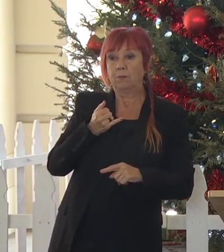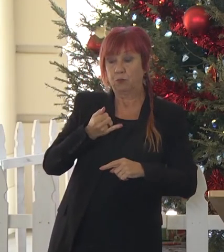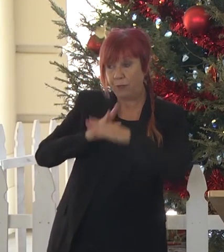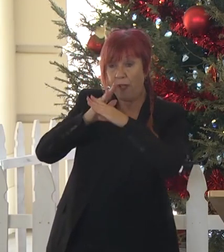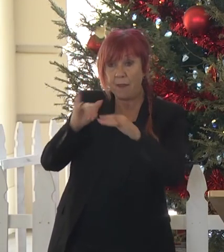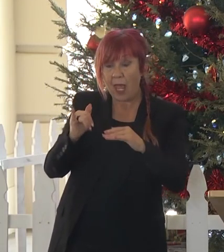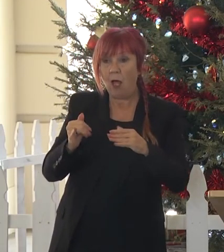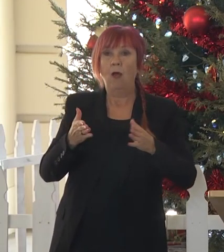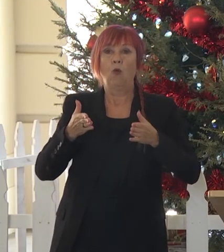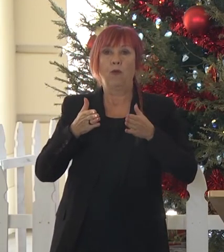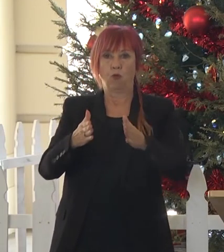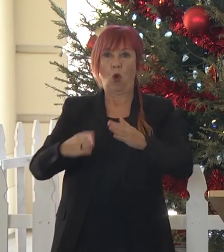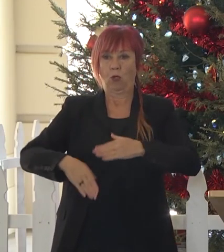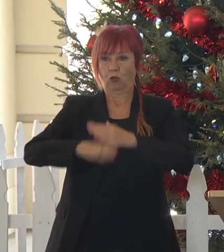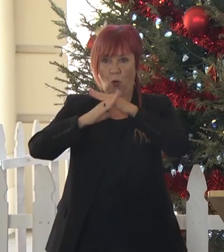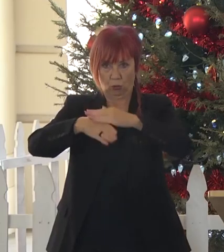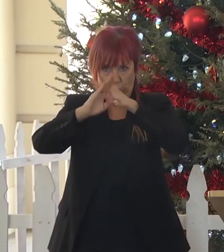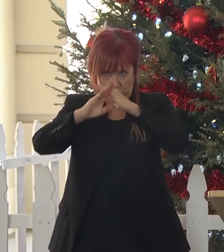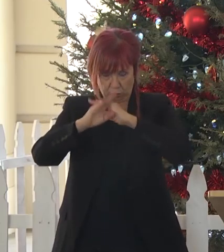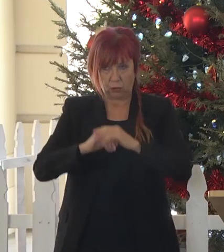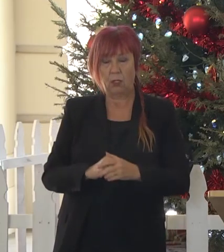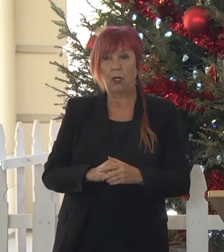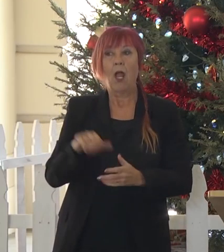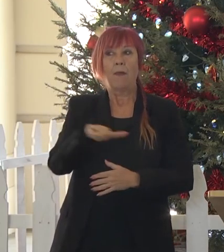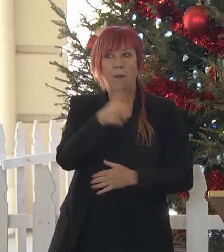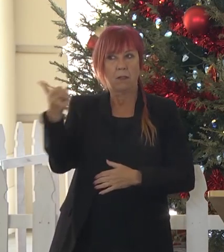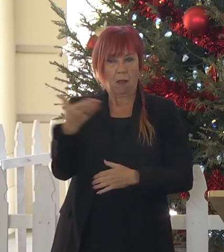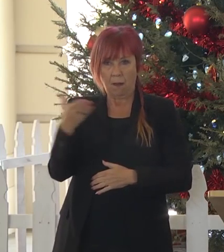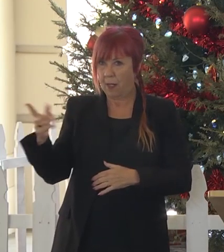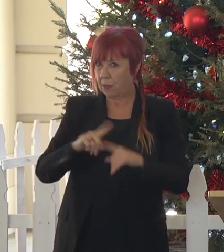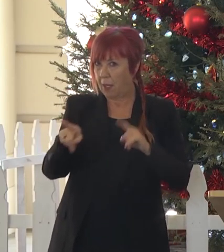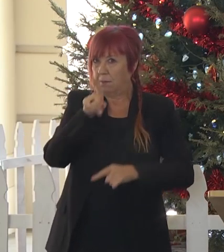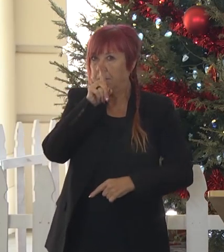are other steps that we're taking that I won't divulge at this time, but rest assured that